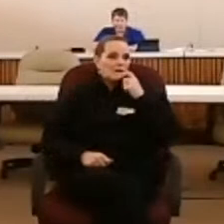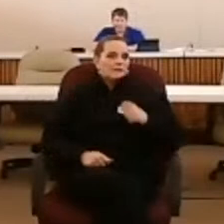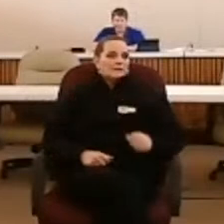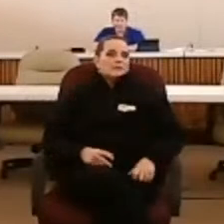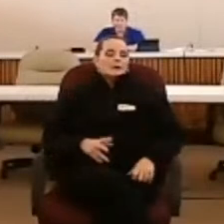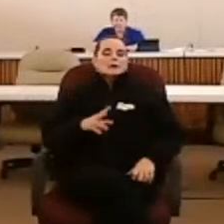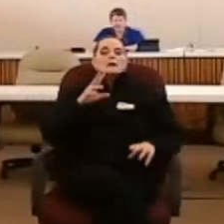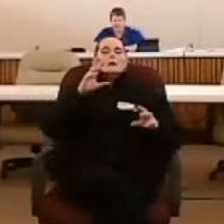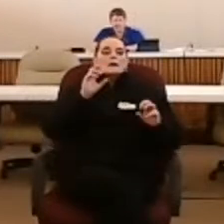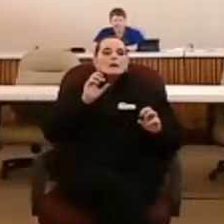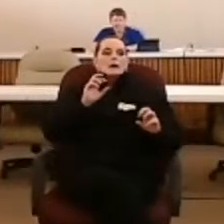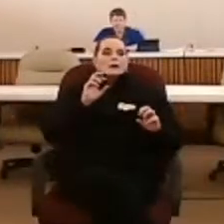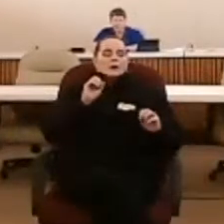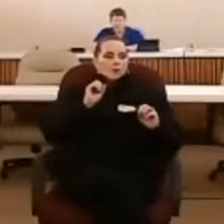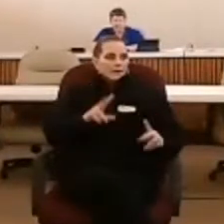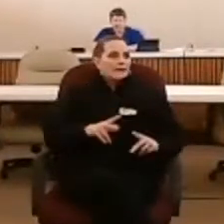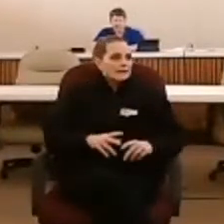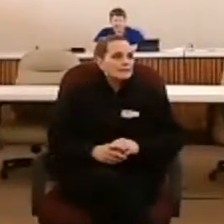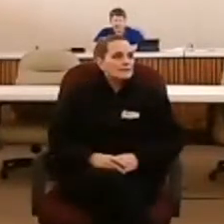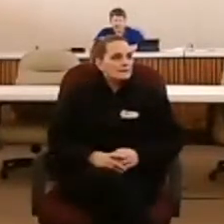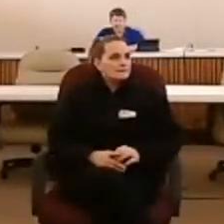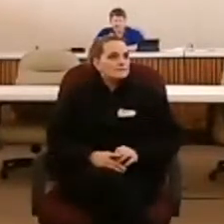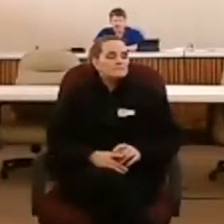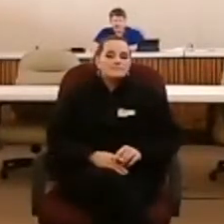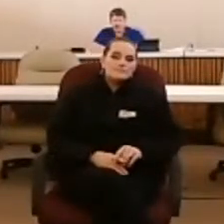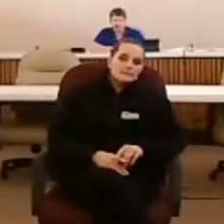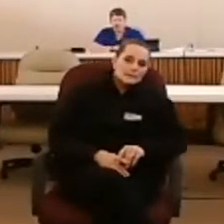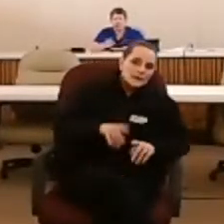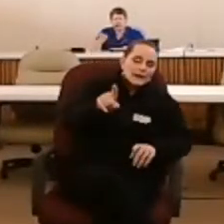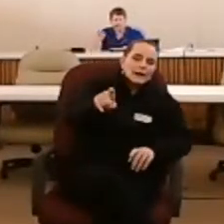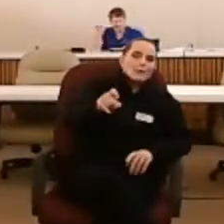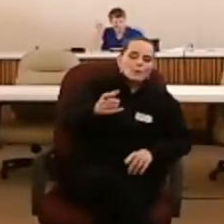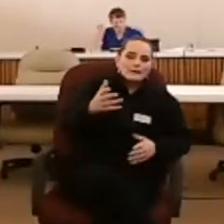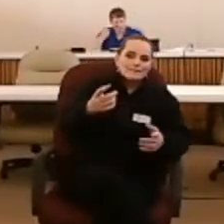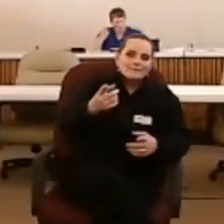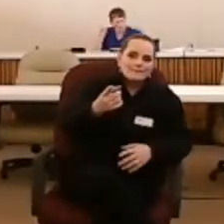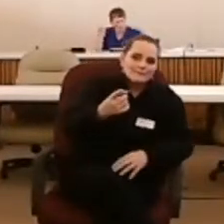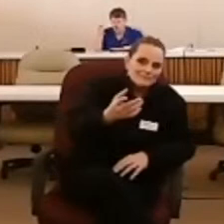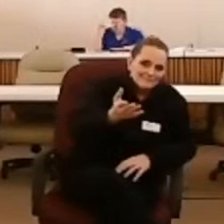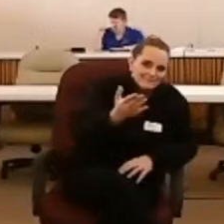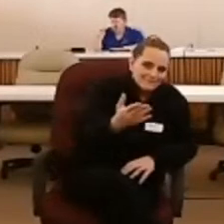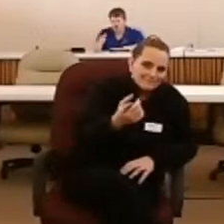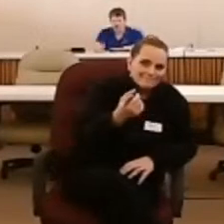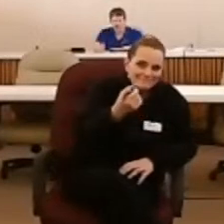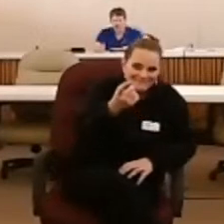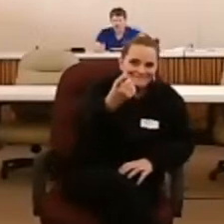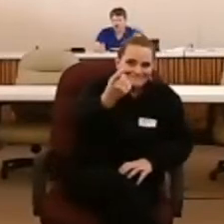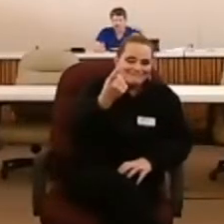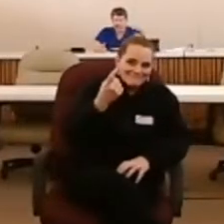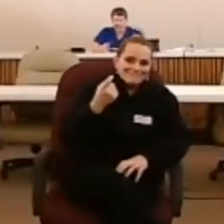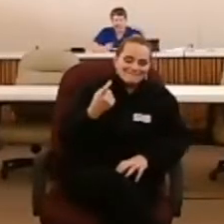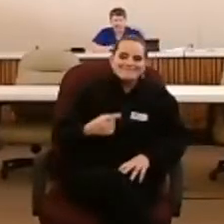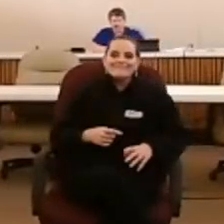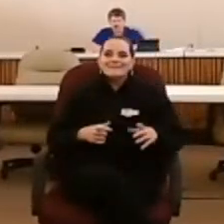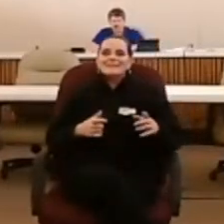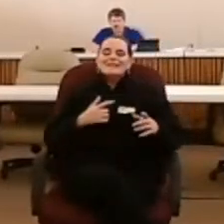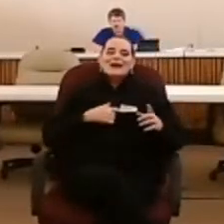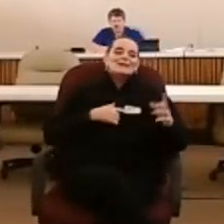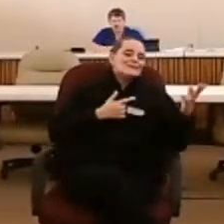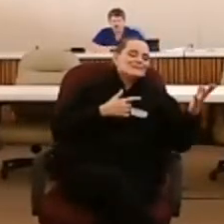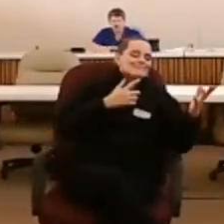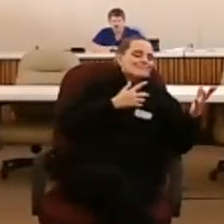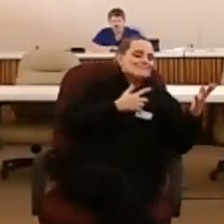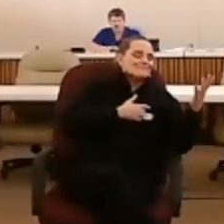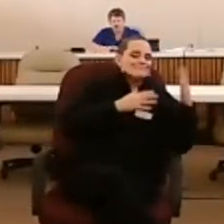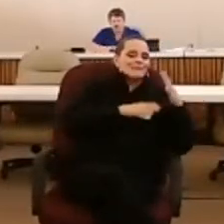Okay. Do we have, I what see. I wanted to say, I'm sorry. Oh, come on up to the mic. No, don't say it from your seat because they can't hear Basically, it. what I wanted to